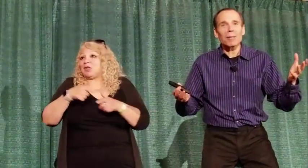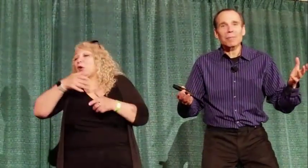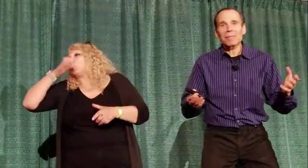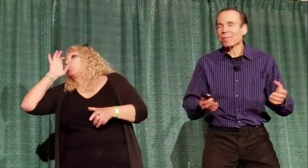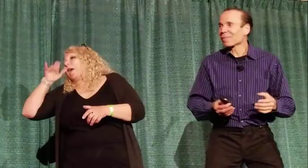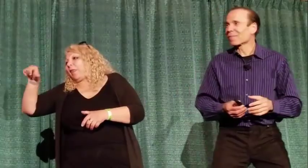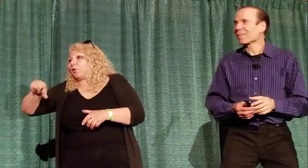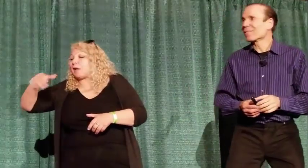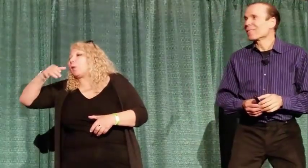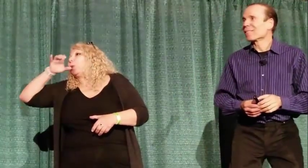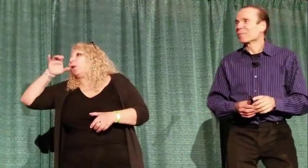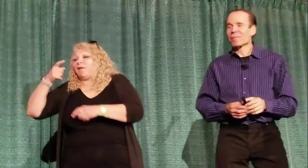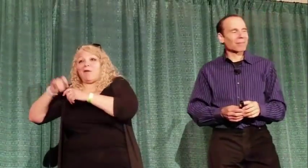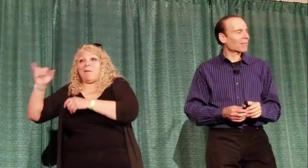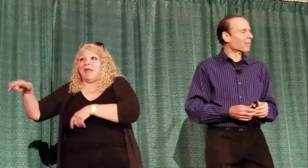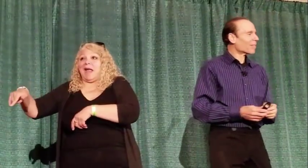bottle.